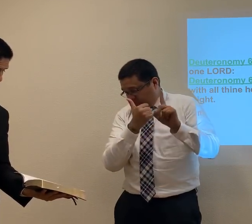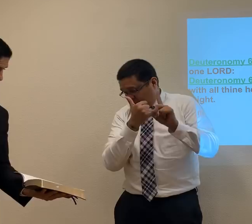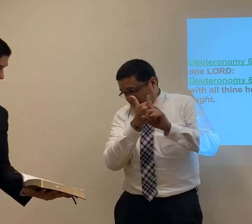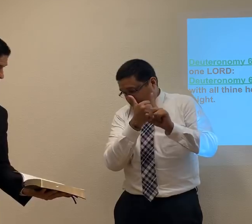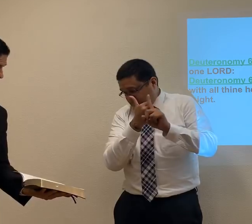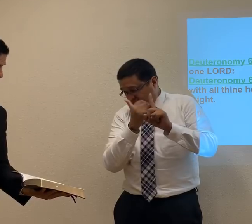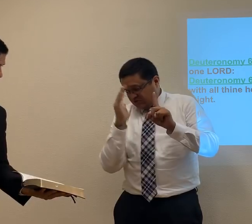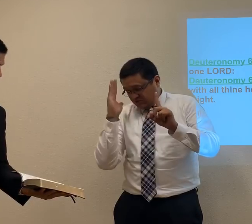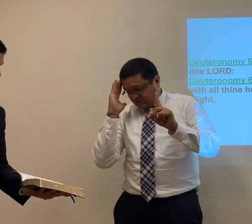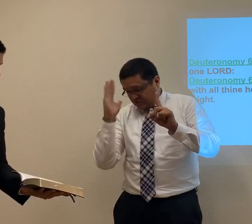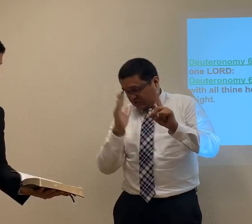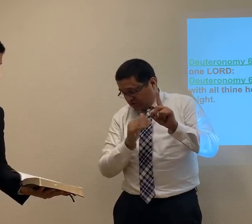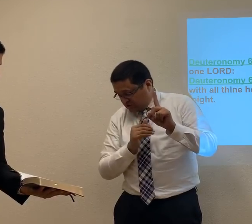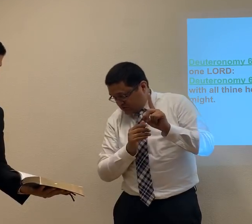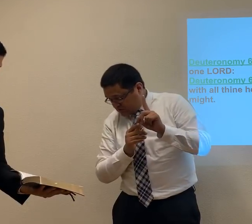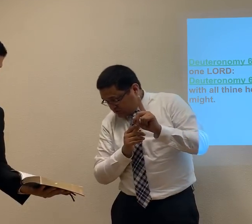say the Lord himself